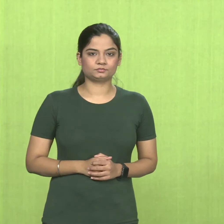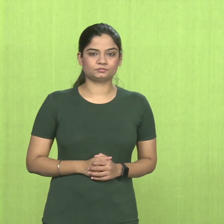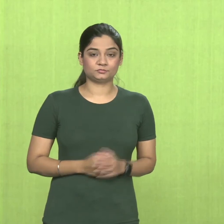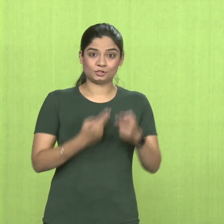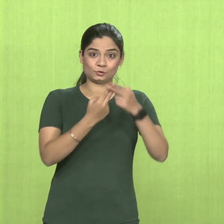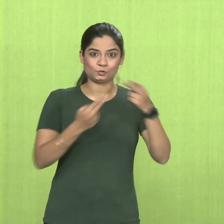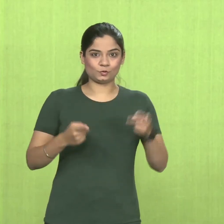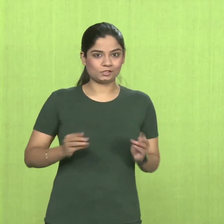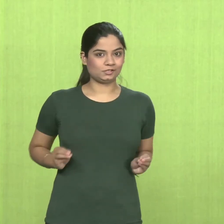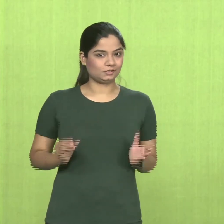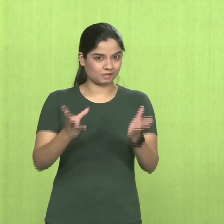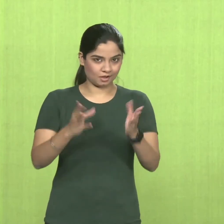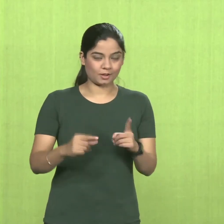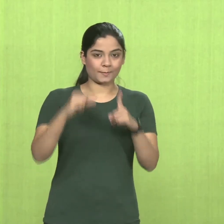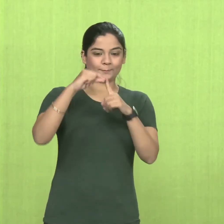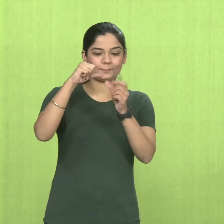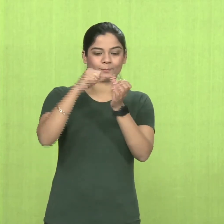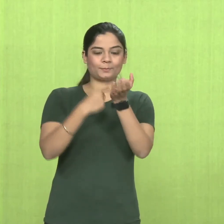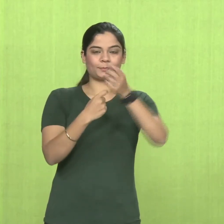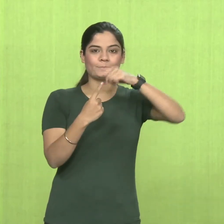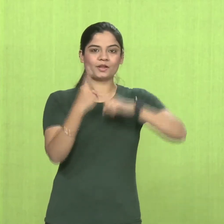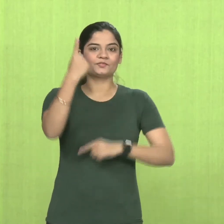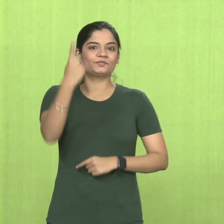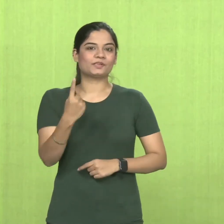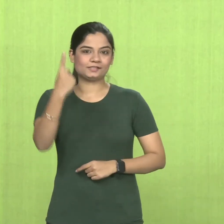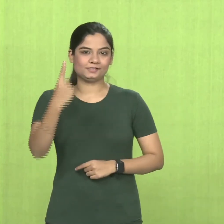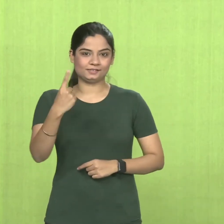Let's begin the chapter, part 1.